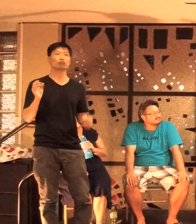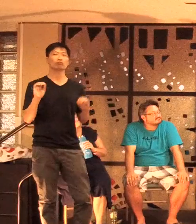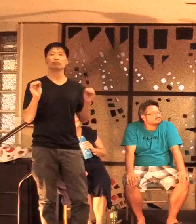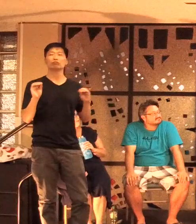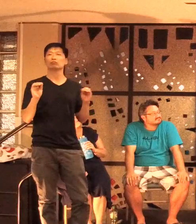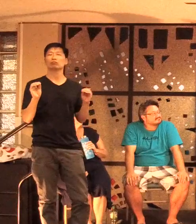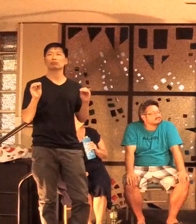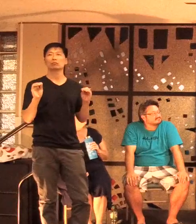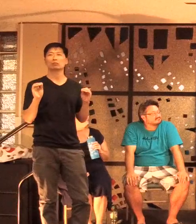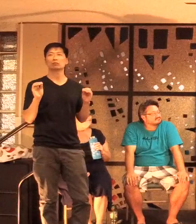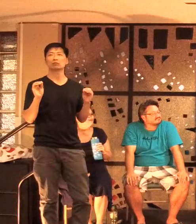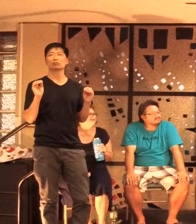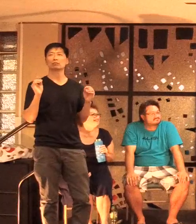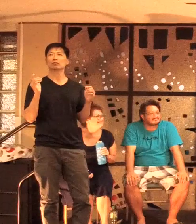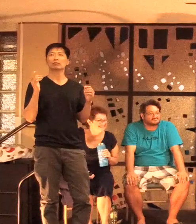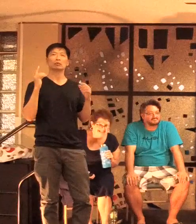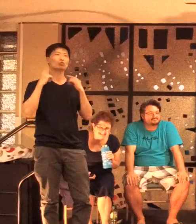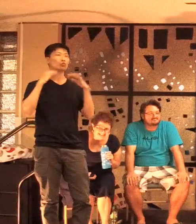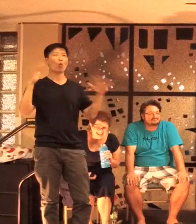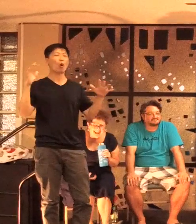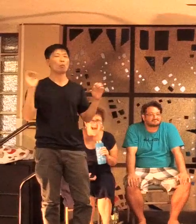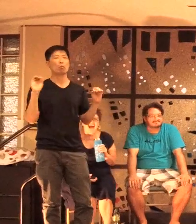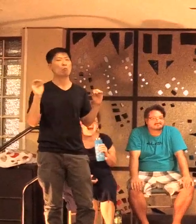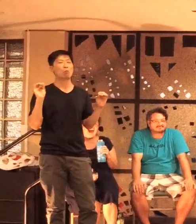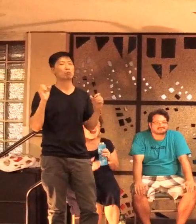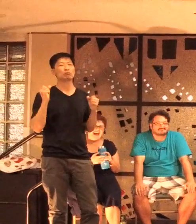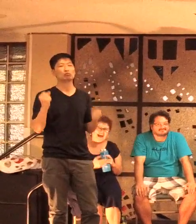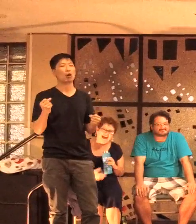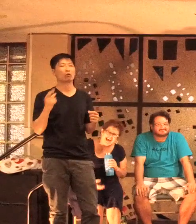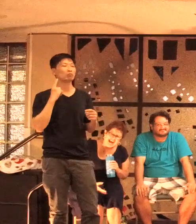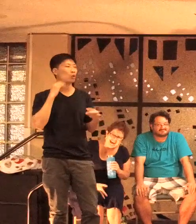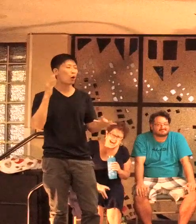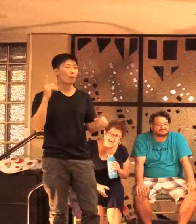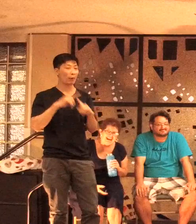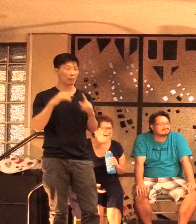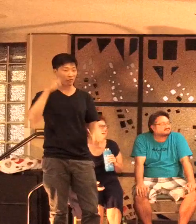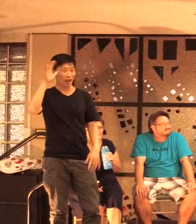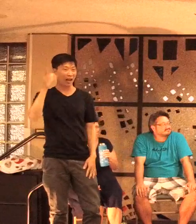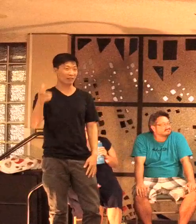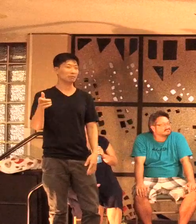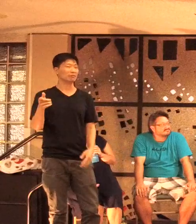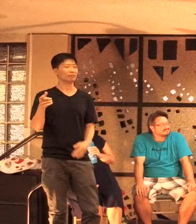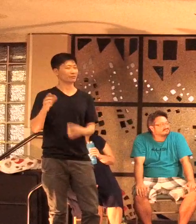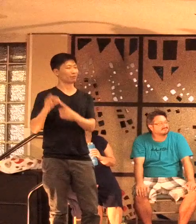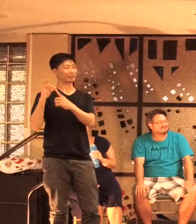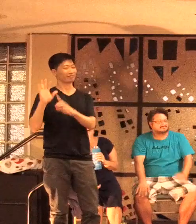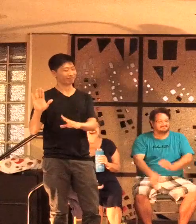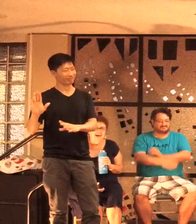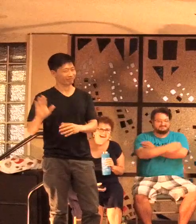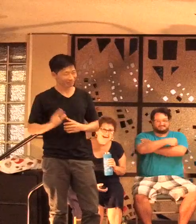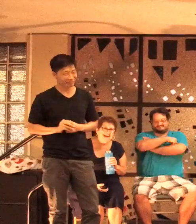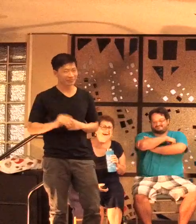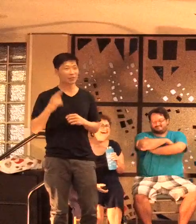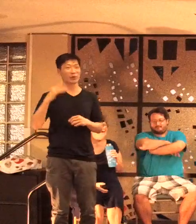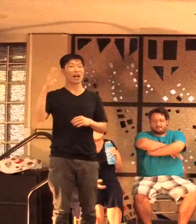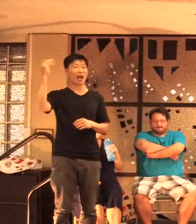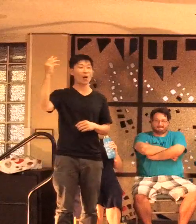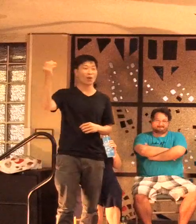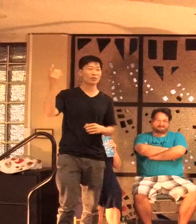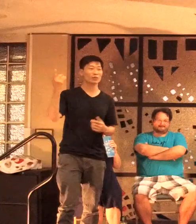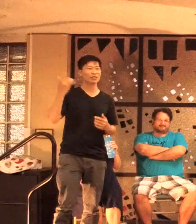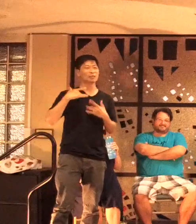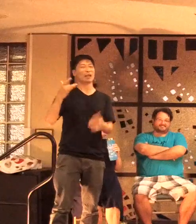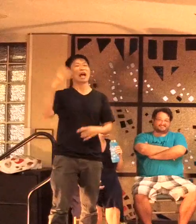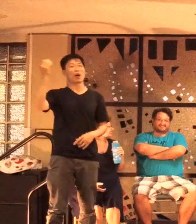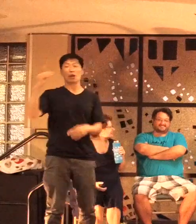many noises that you think. But my dad is kind of different. When we're out, it's usually when we're